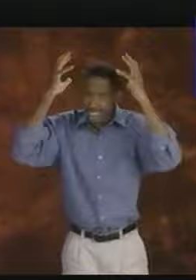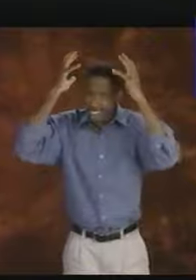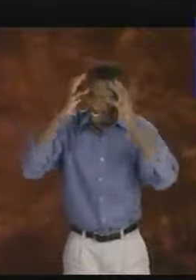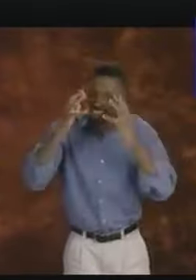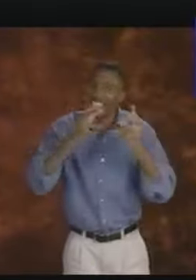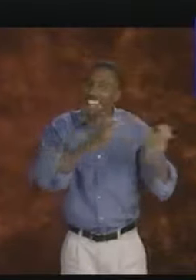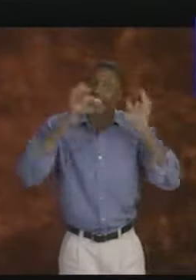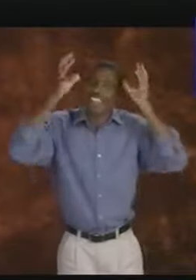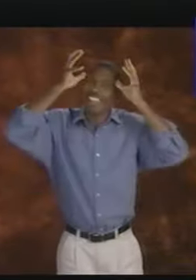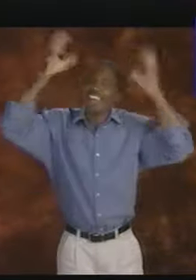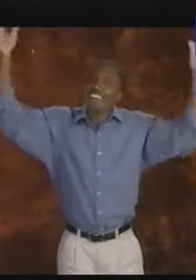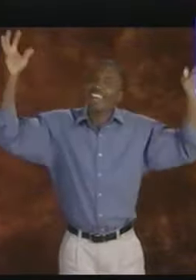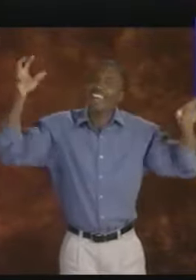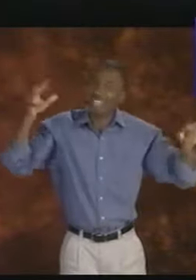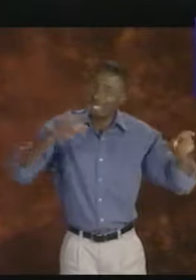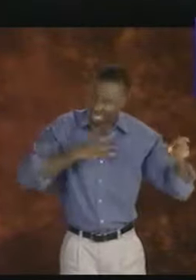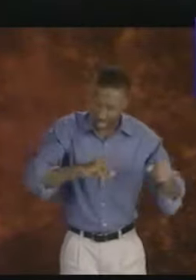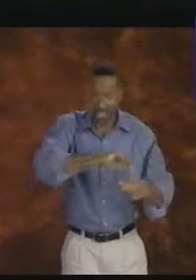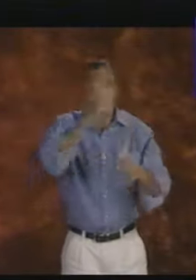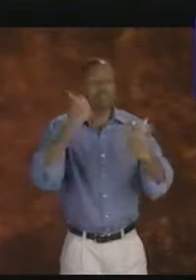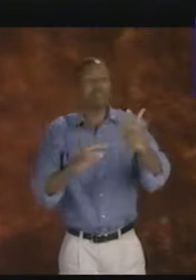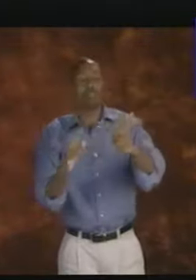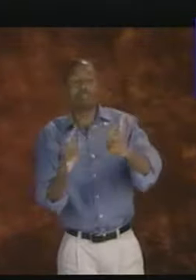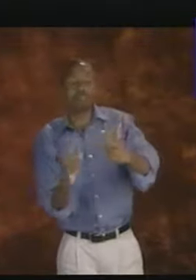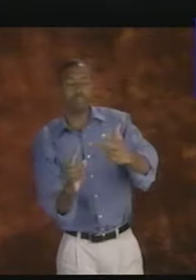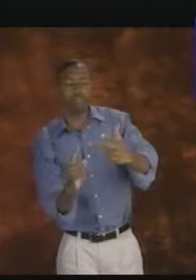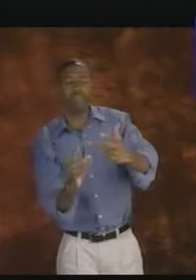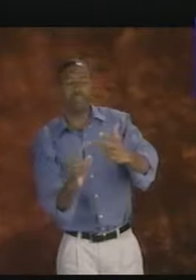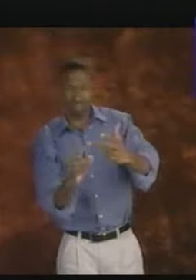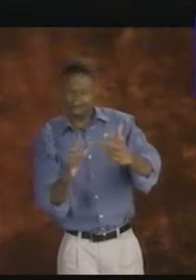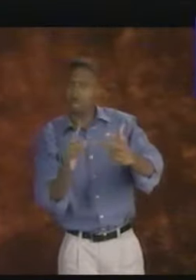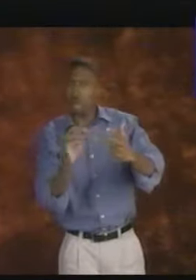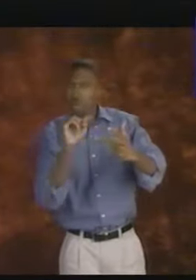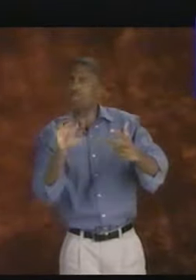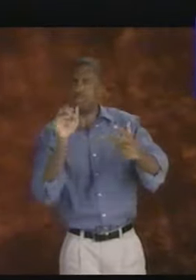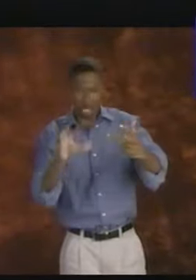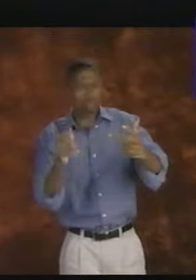substance. The idea for that came from deer antlers.